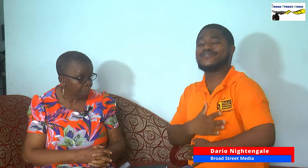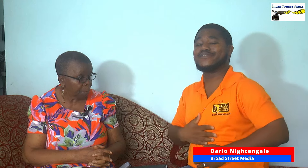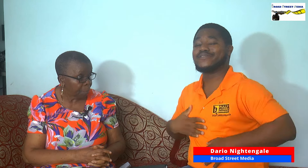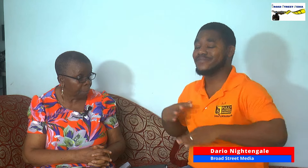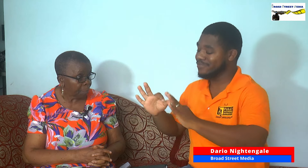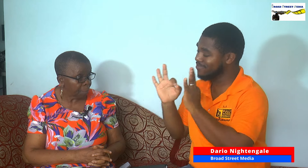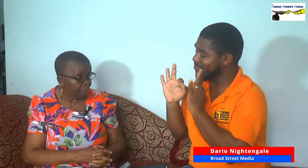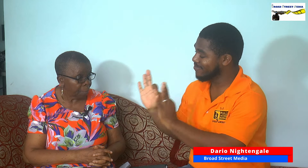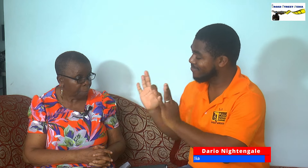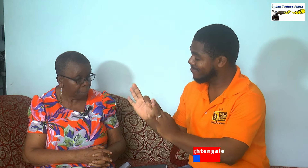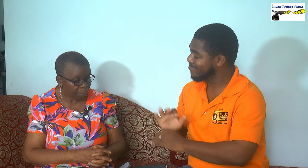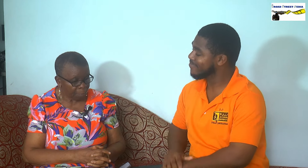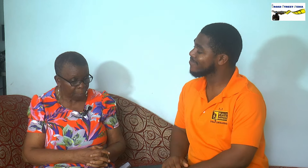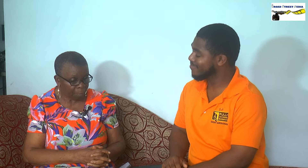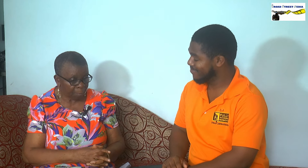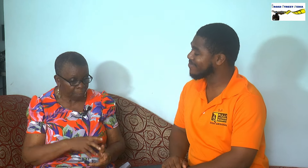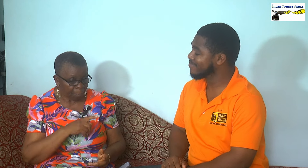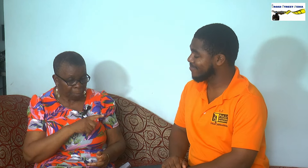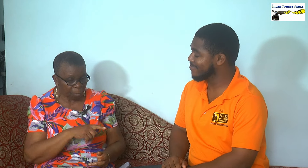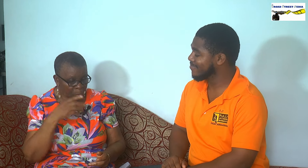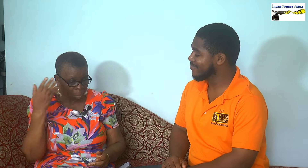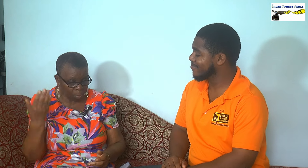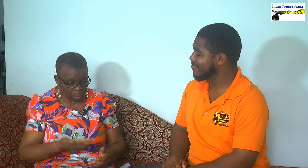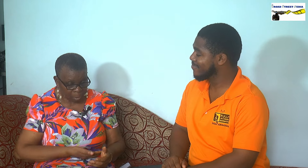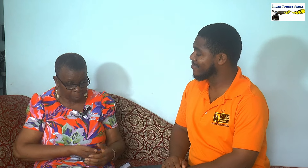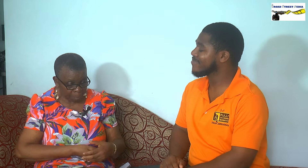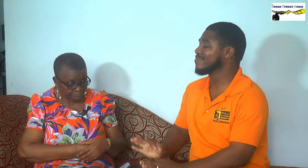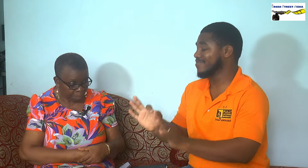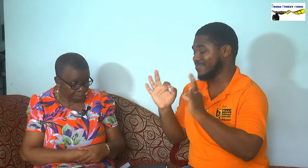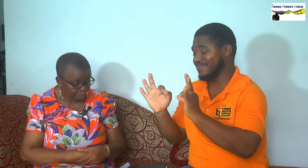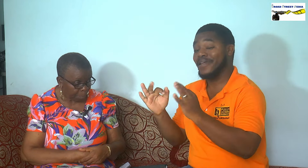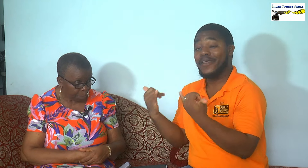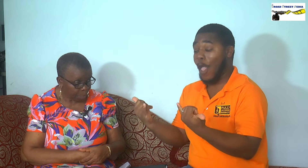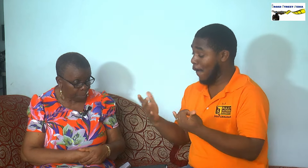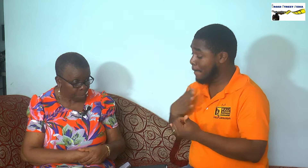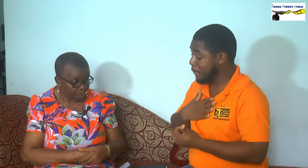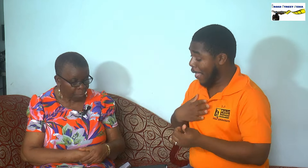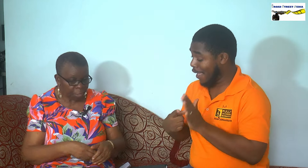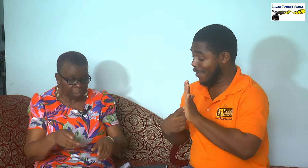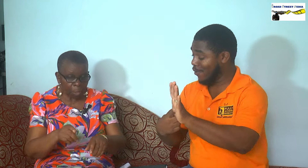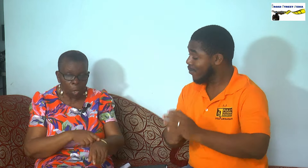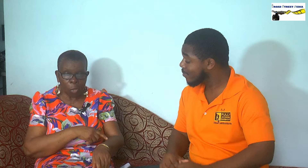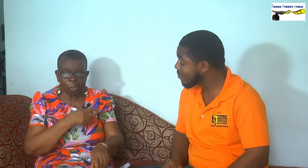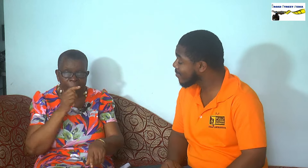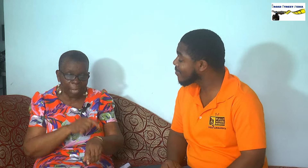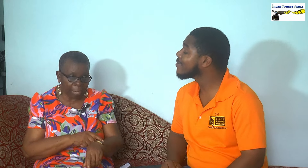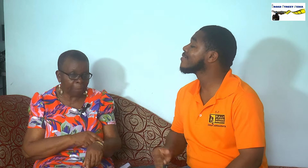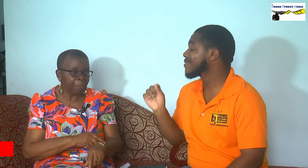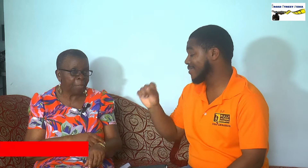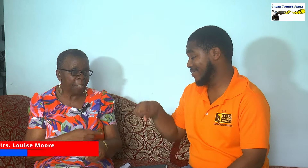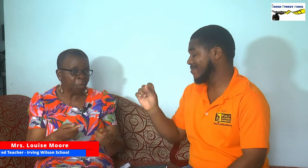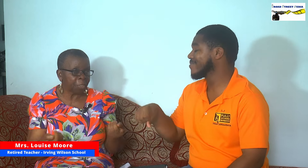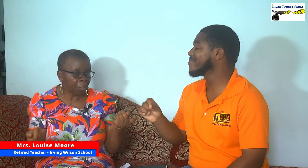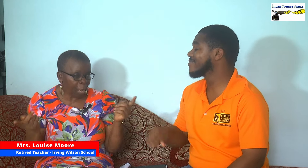enjoyed this interview. It's been good. You are welcome. It's a long time for this to